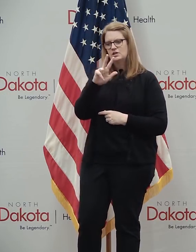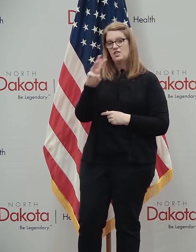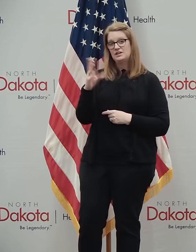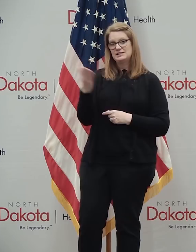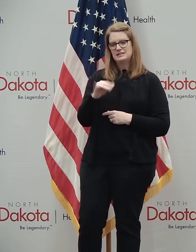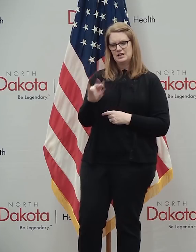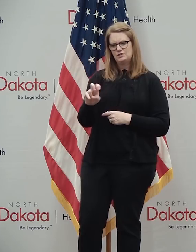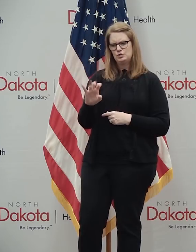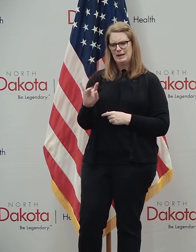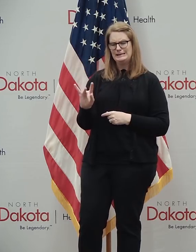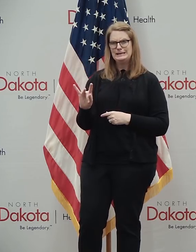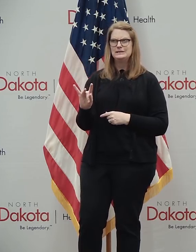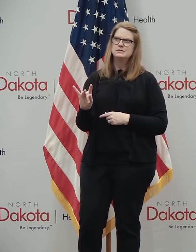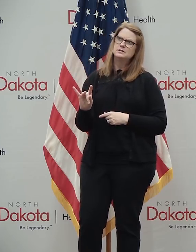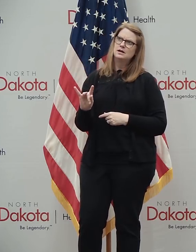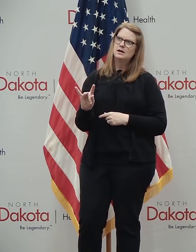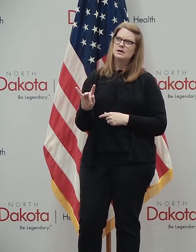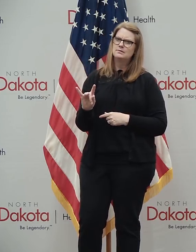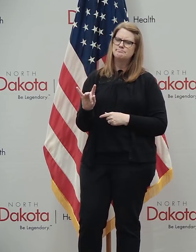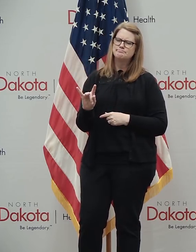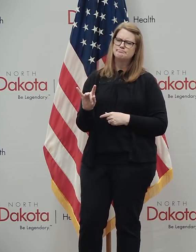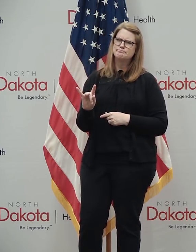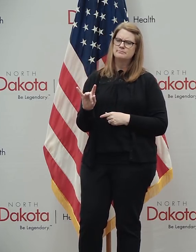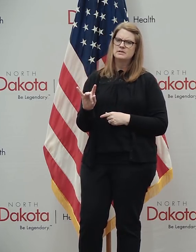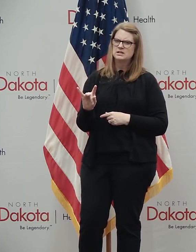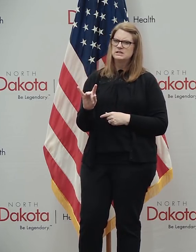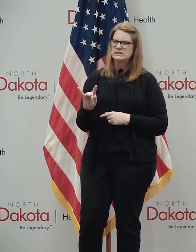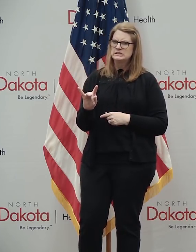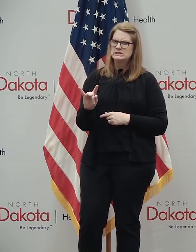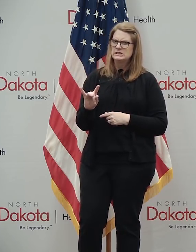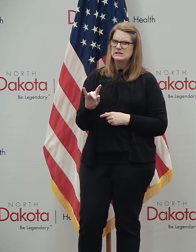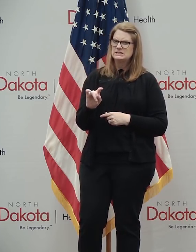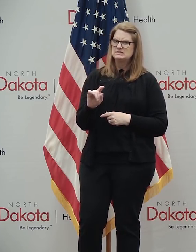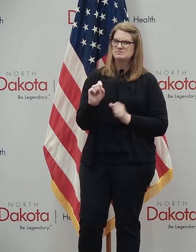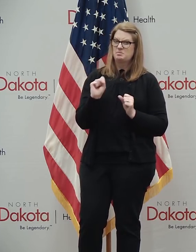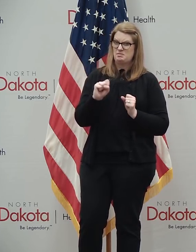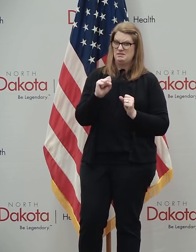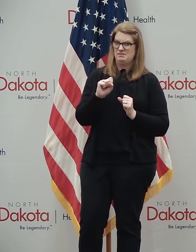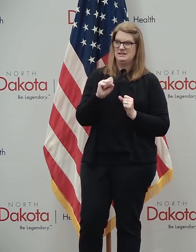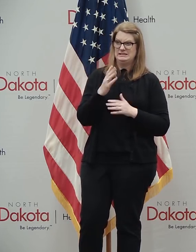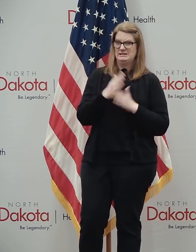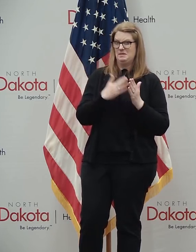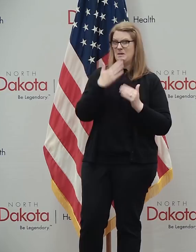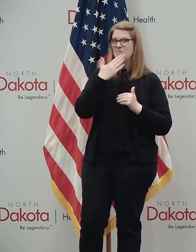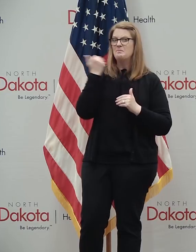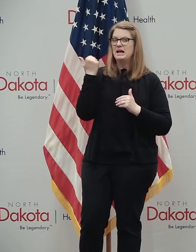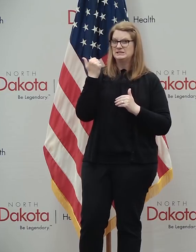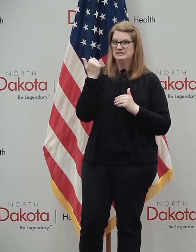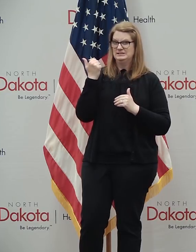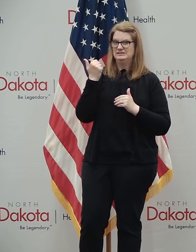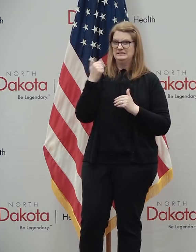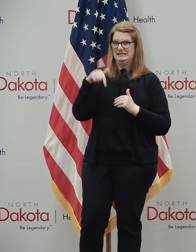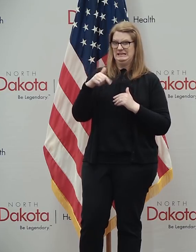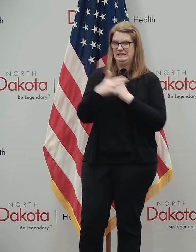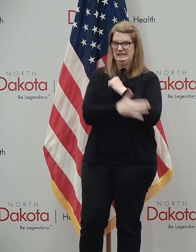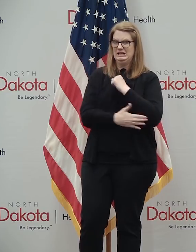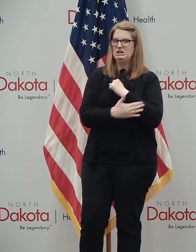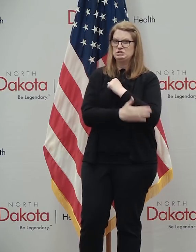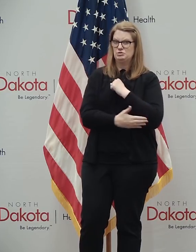218. That's one of the best records in the country in terms of having the fewest facilities that